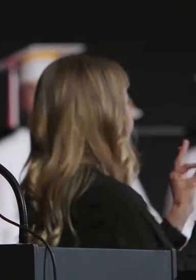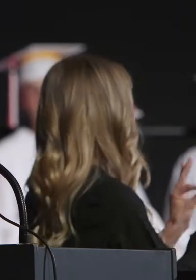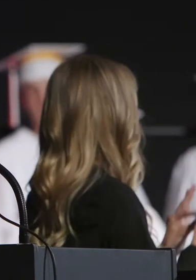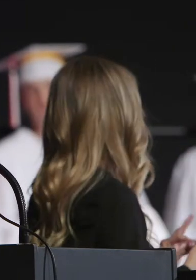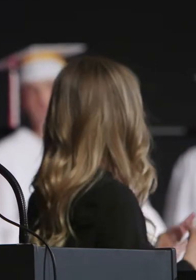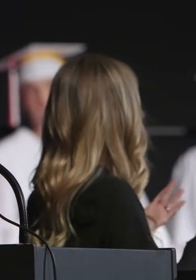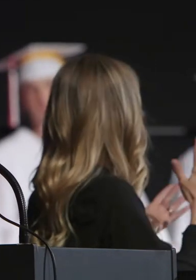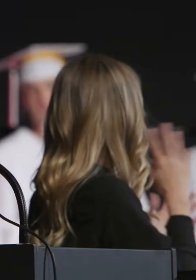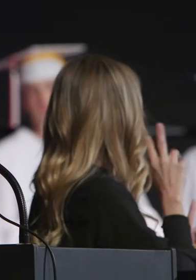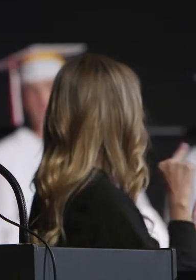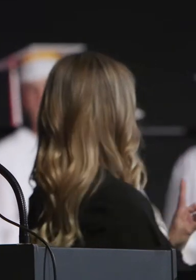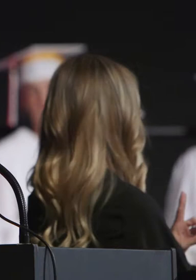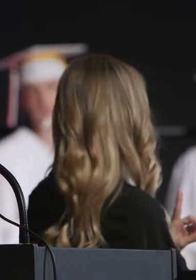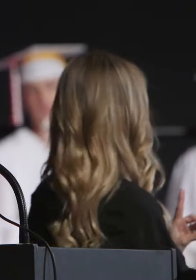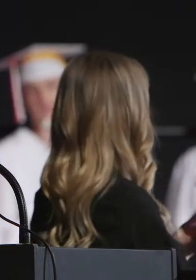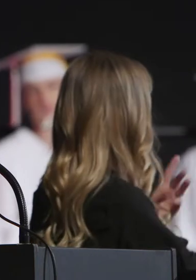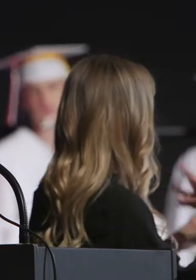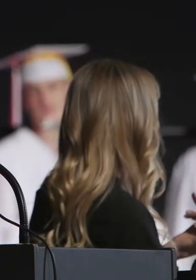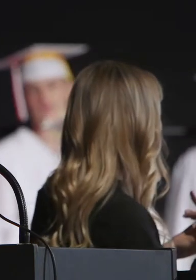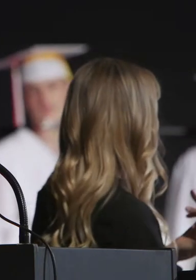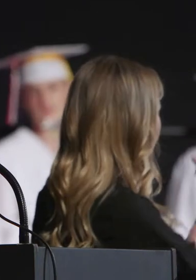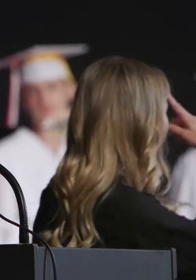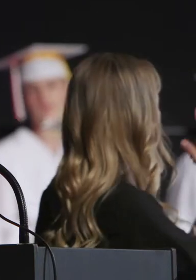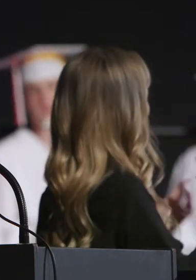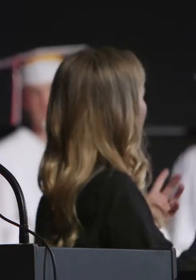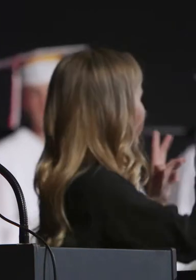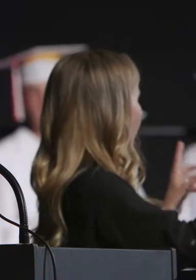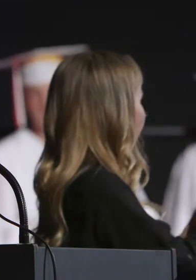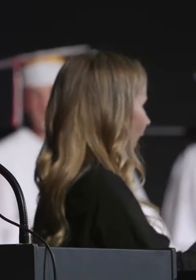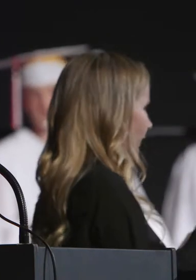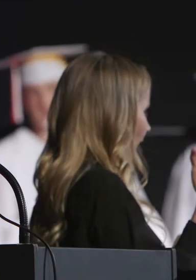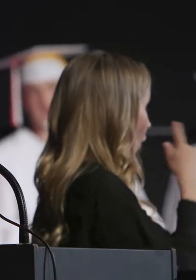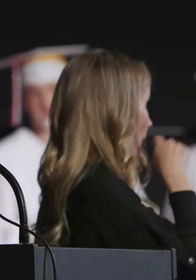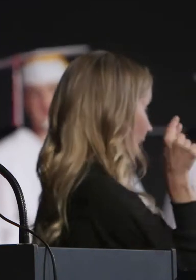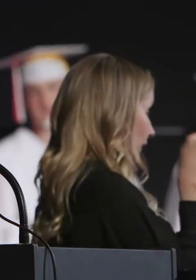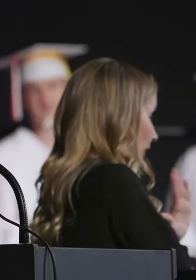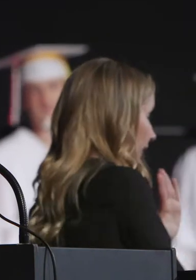provide? What topic would an 18-year-old senior be able to expand upon with deep insight and understanding?